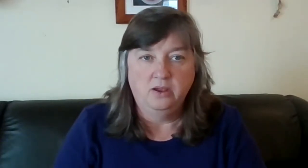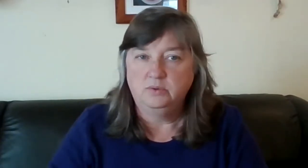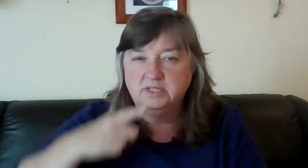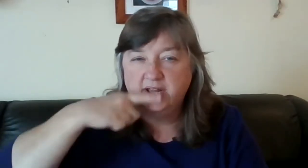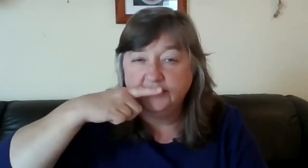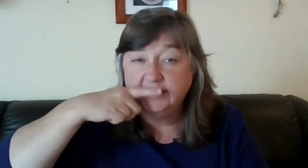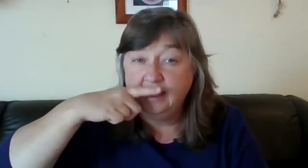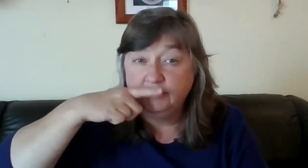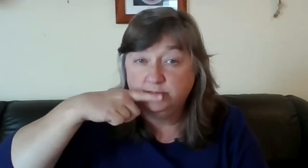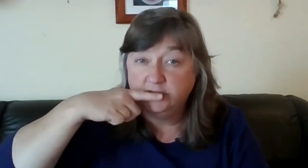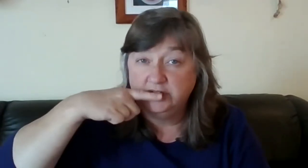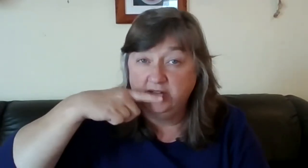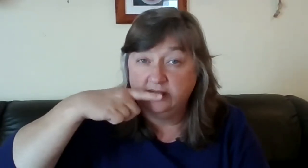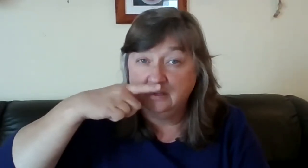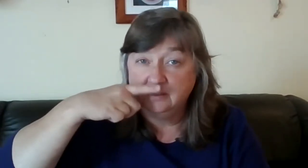which is not the same as brush your teeth.